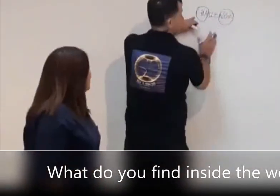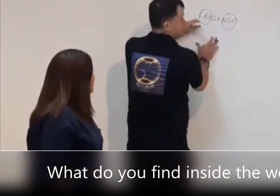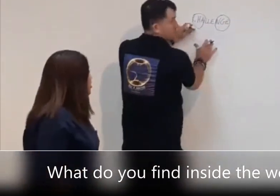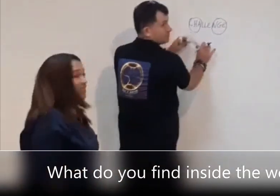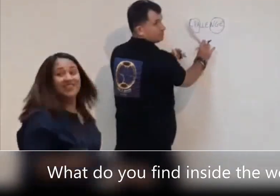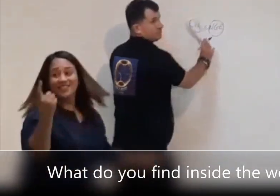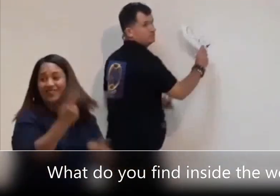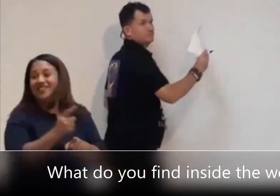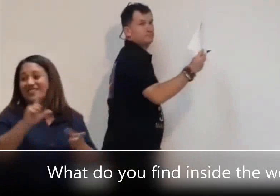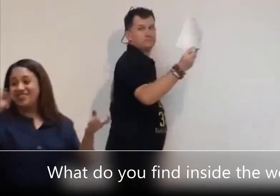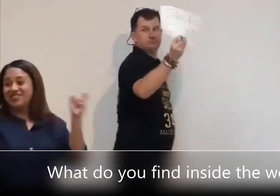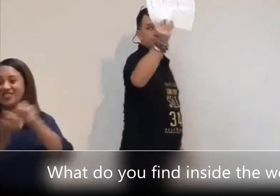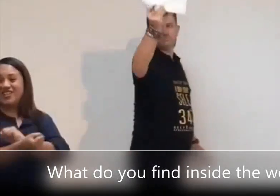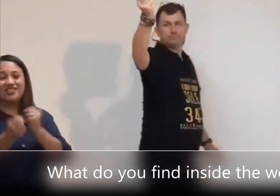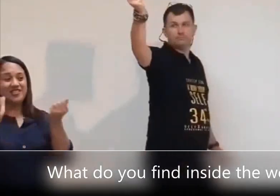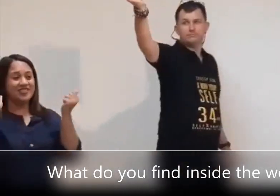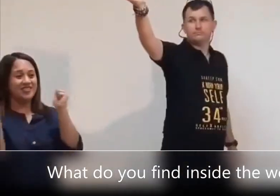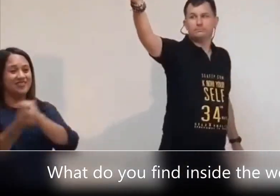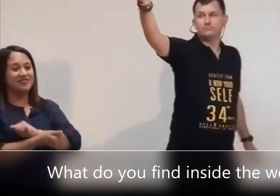Changes.